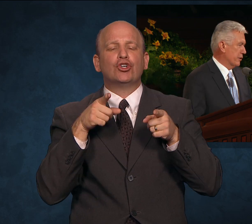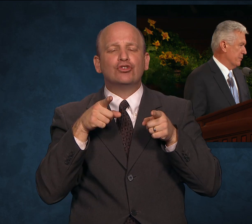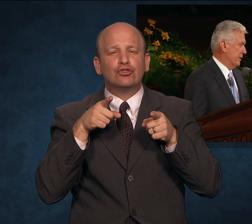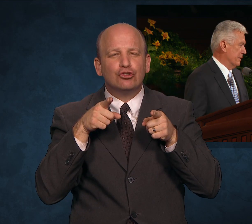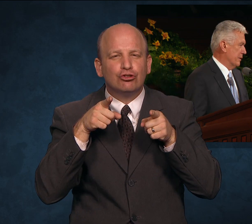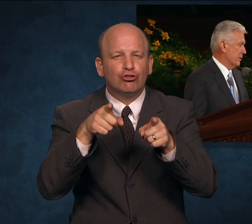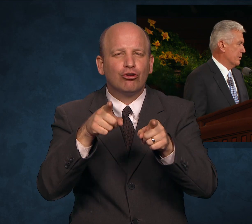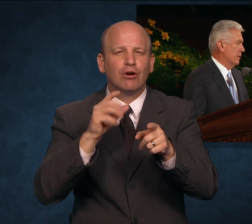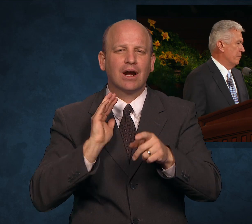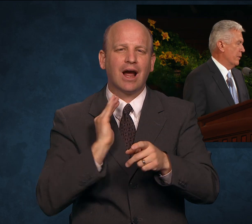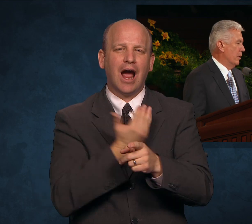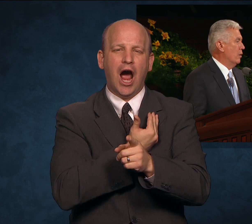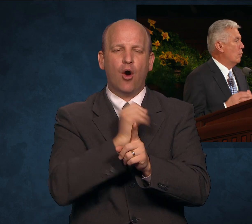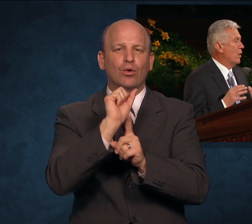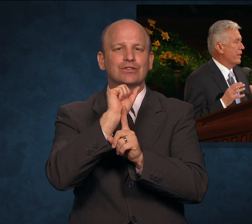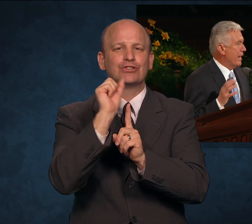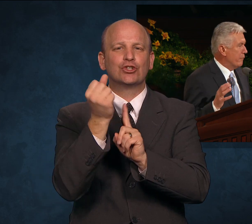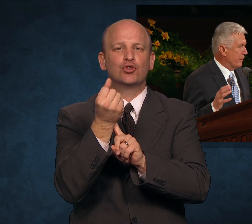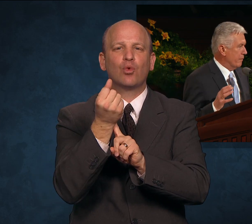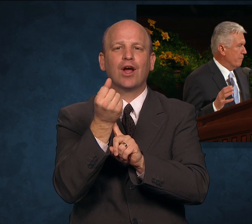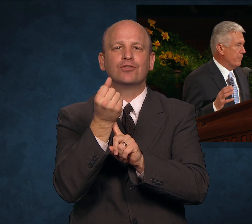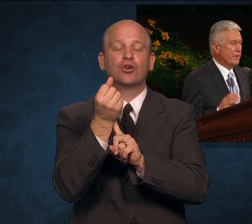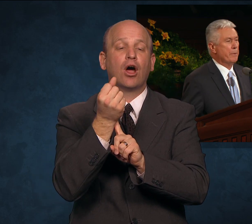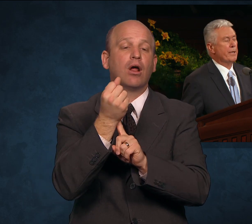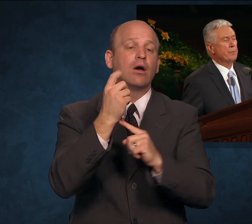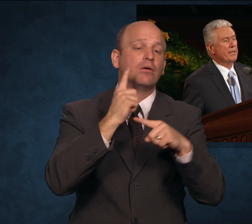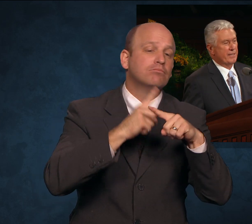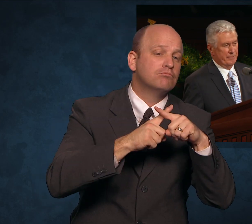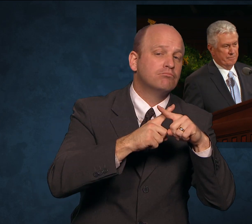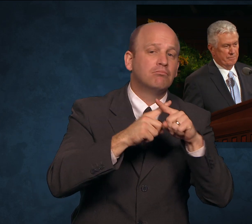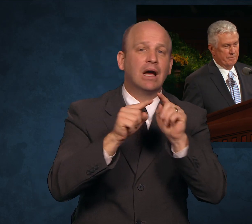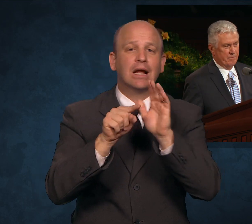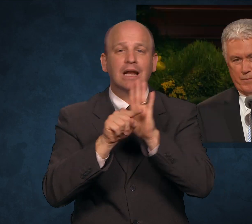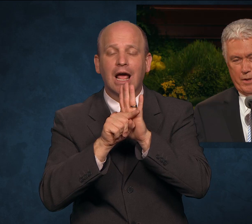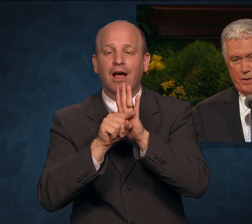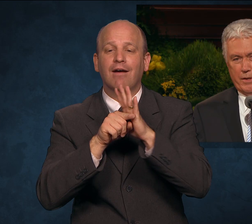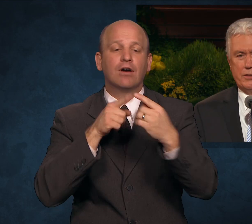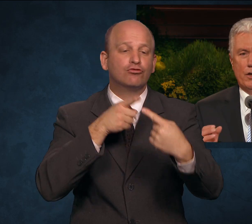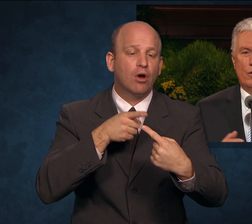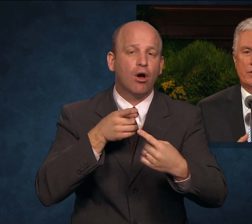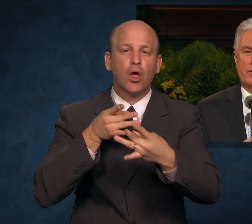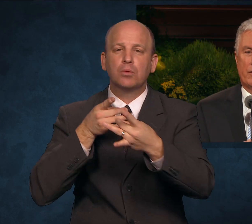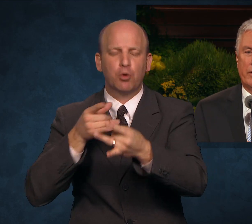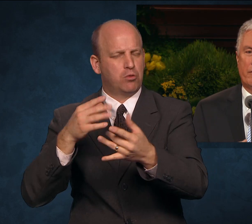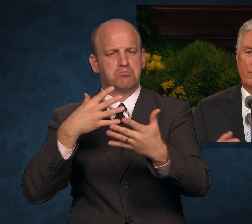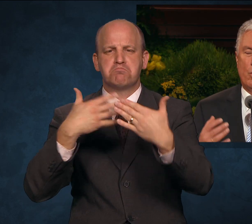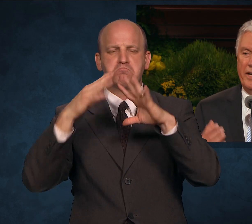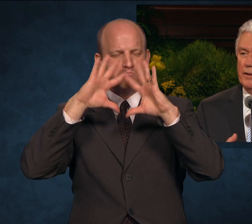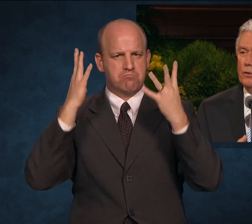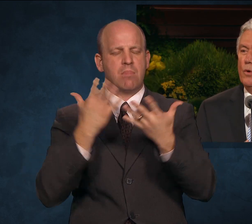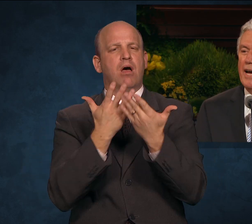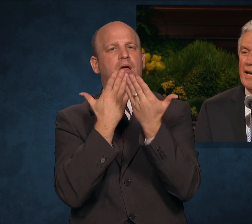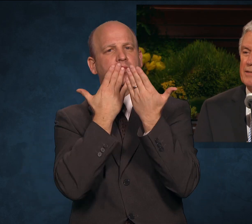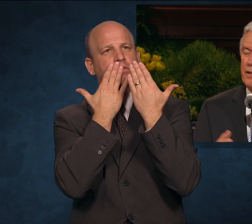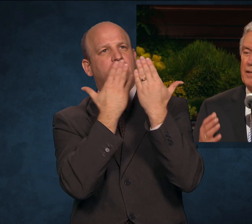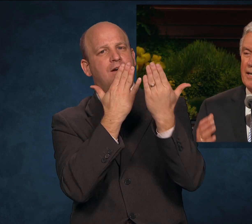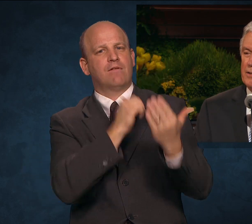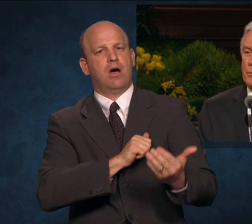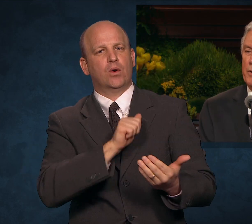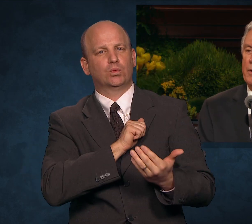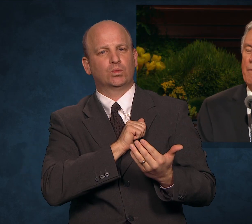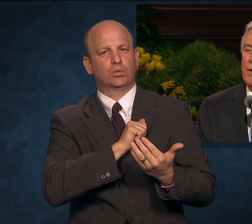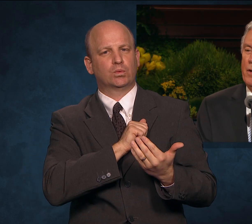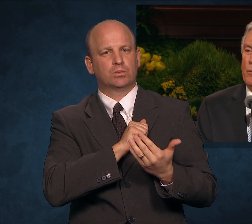our circumstances whatever they may be there's an old story of a waiter who asked